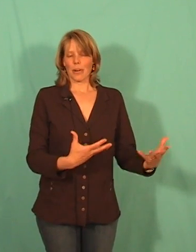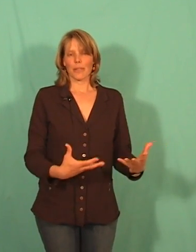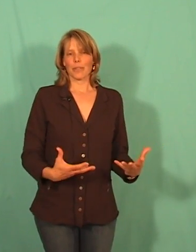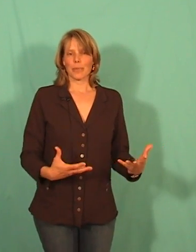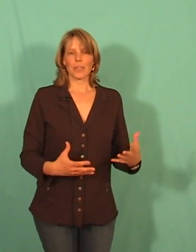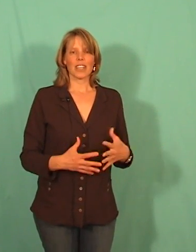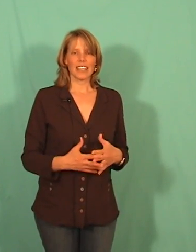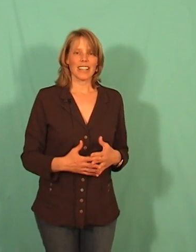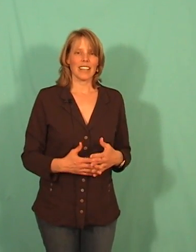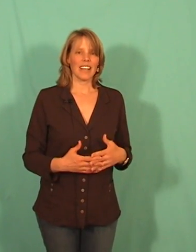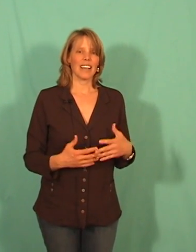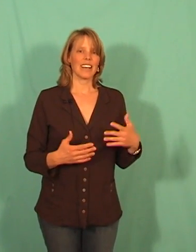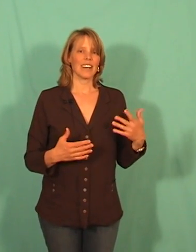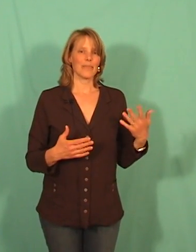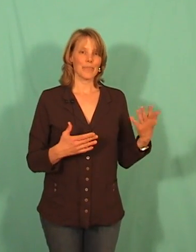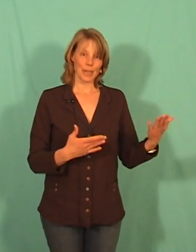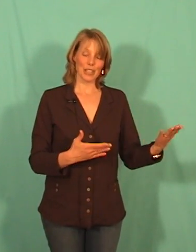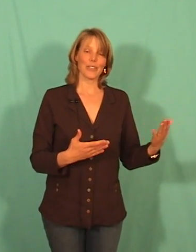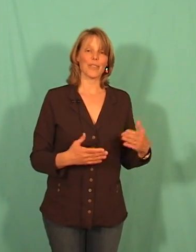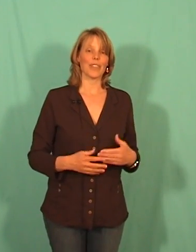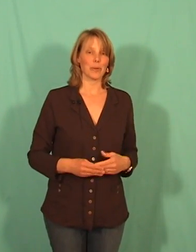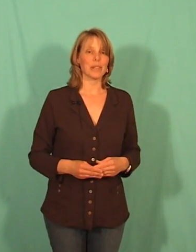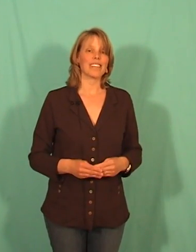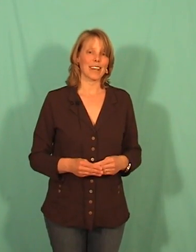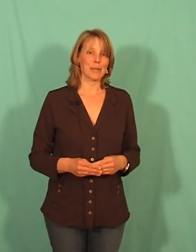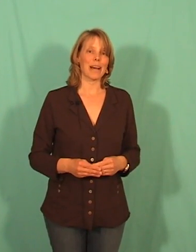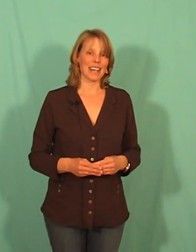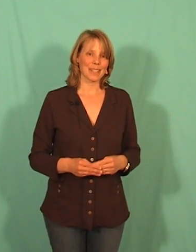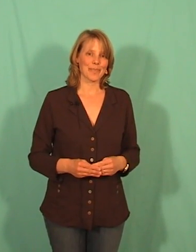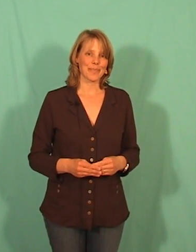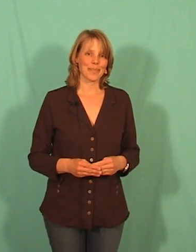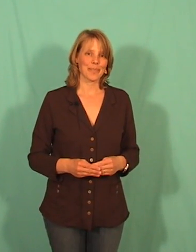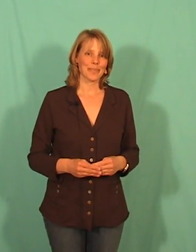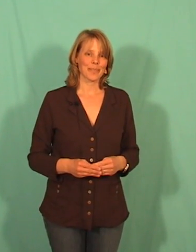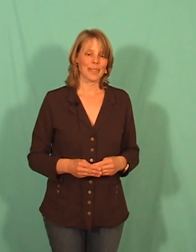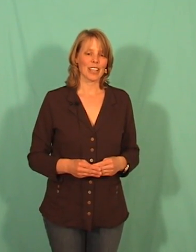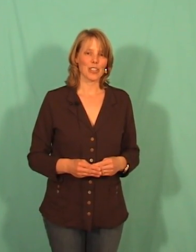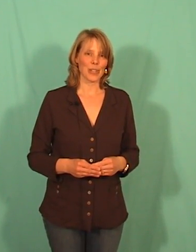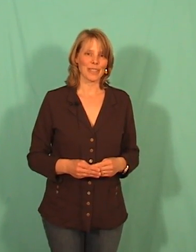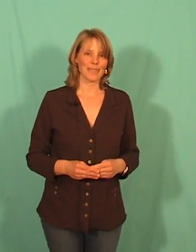of your routine, pretty soon they'll be signing back. Enjoy.